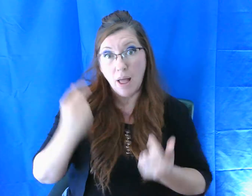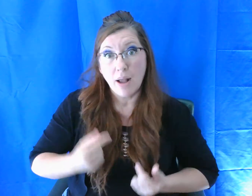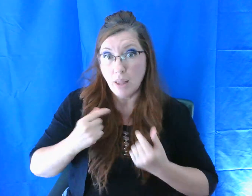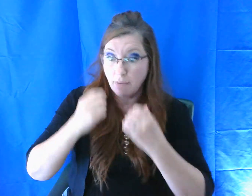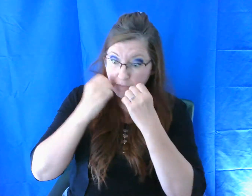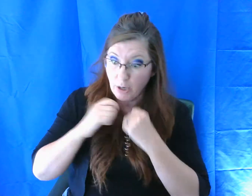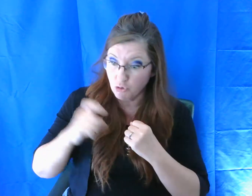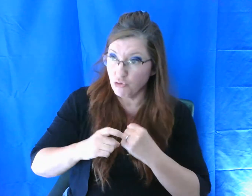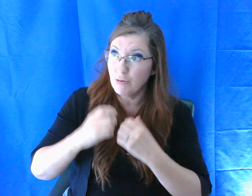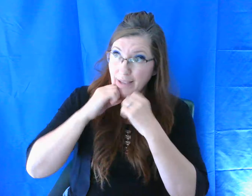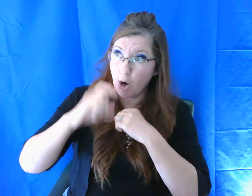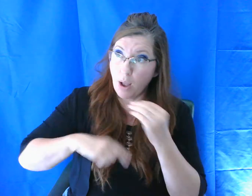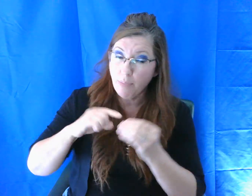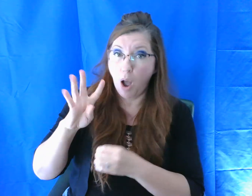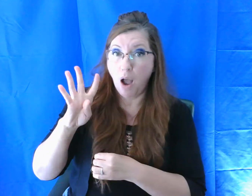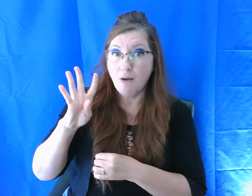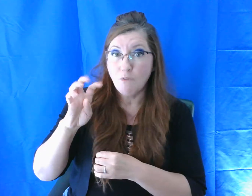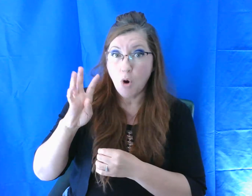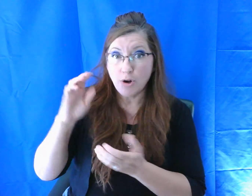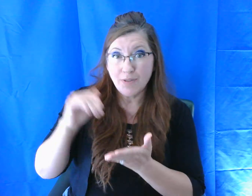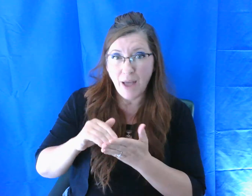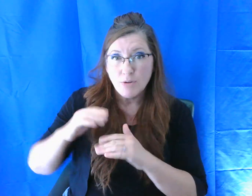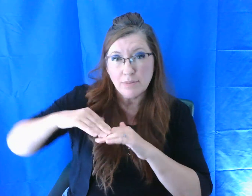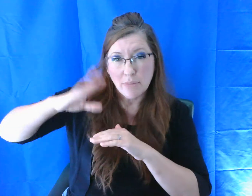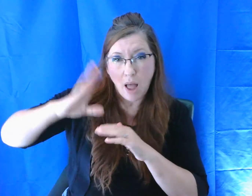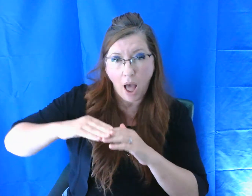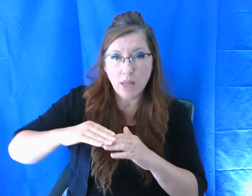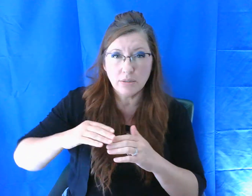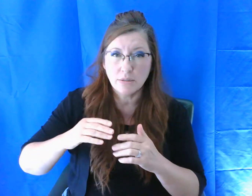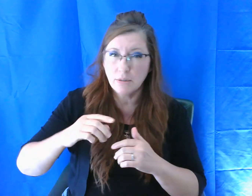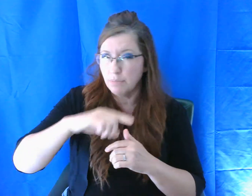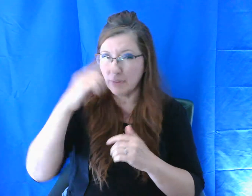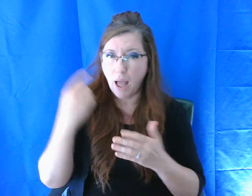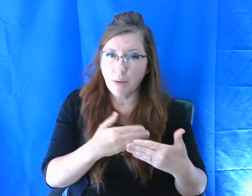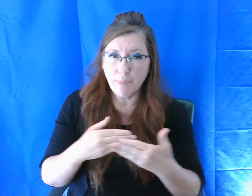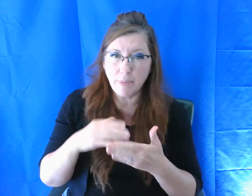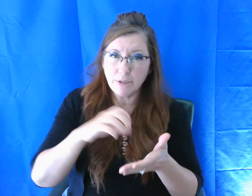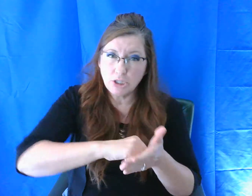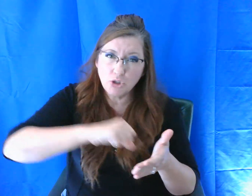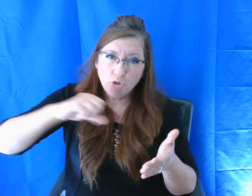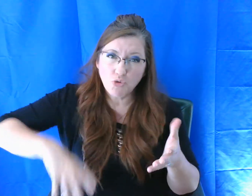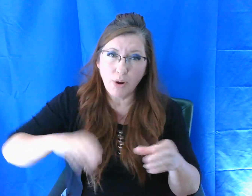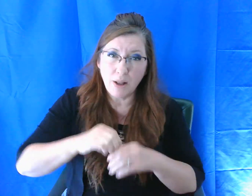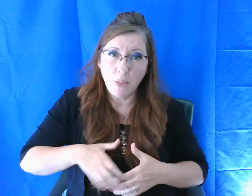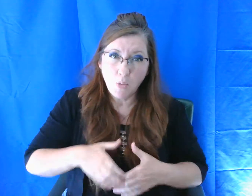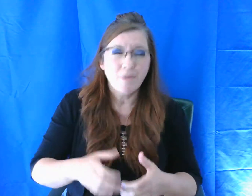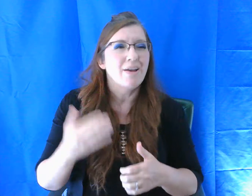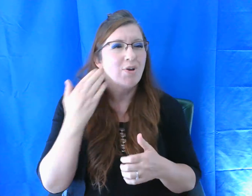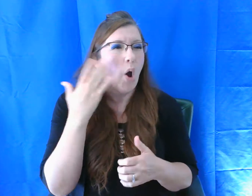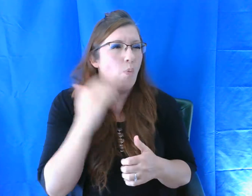about the 400,000 plus unarmed black babies in the womb that are just destroyed and terminated? You know why we shouldn't? Because that's not the same